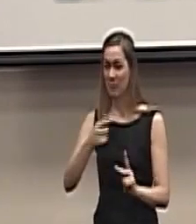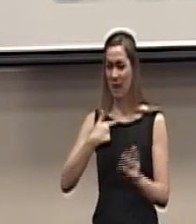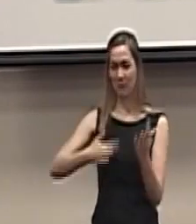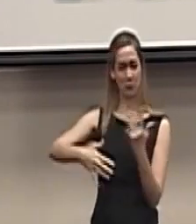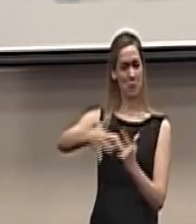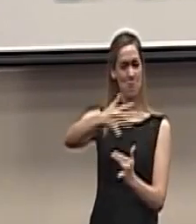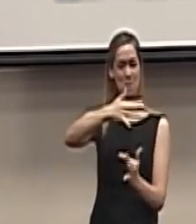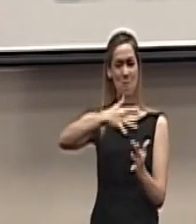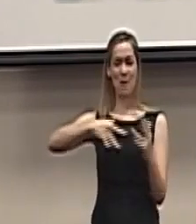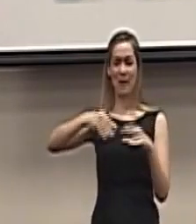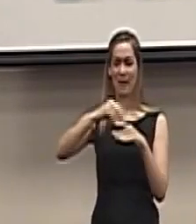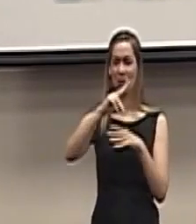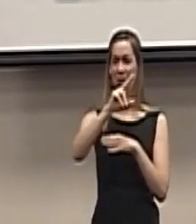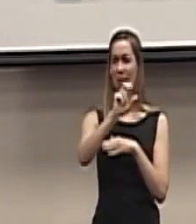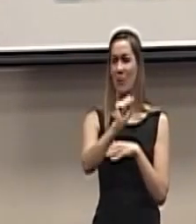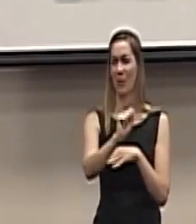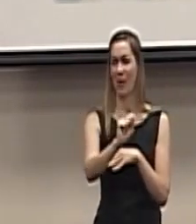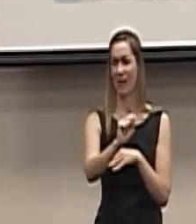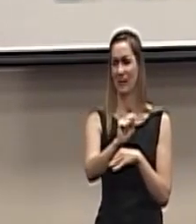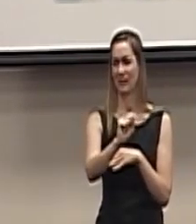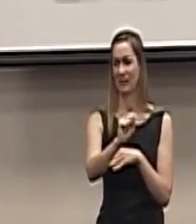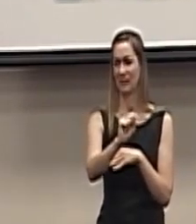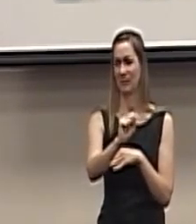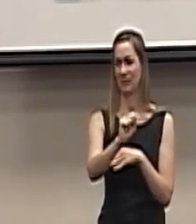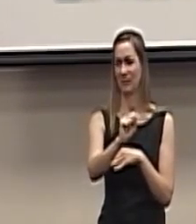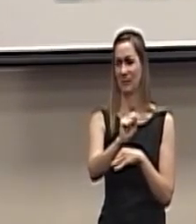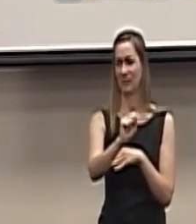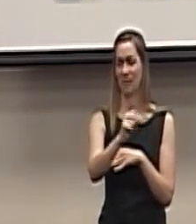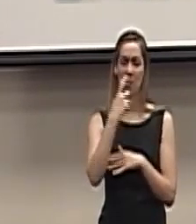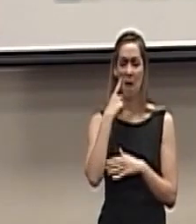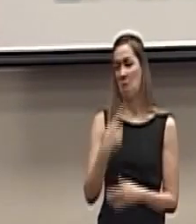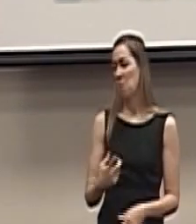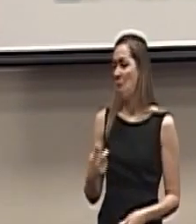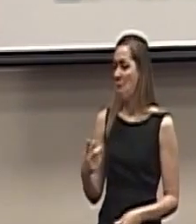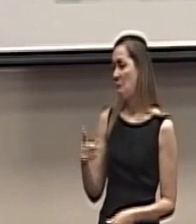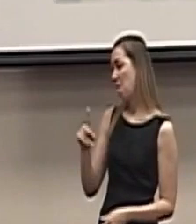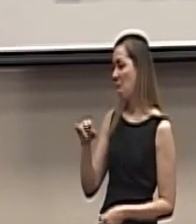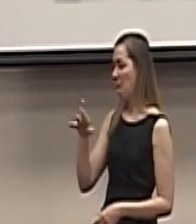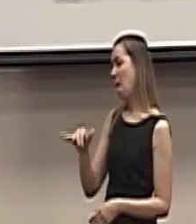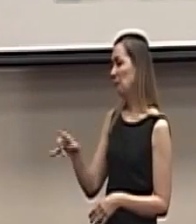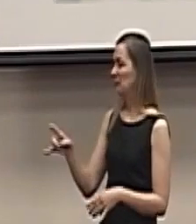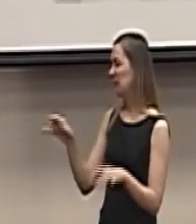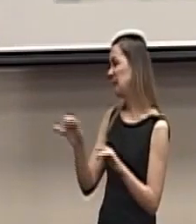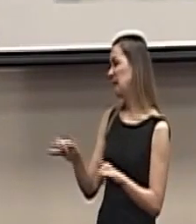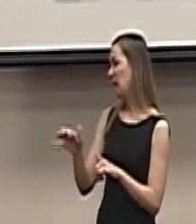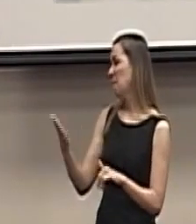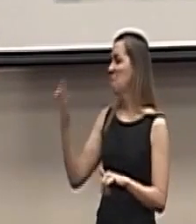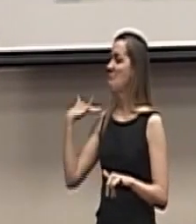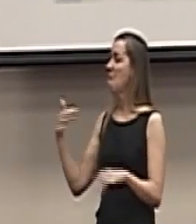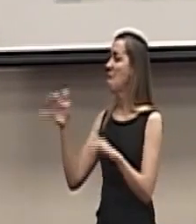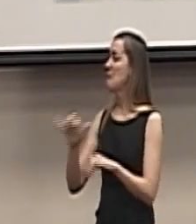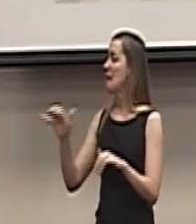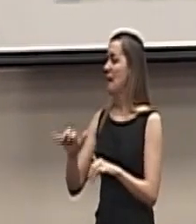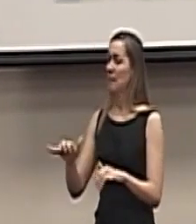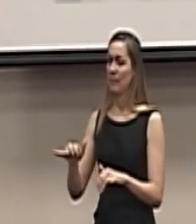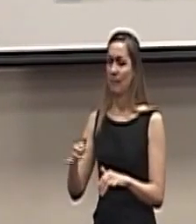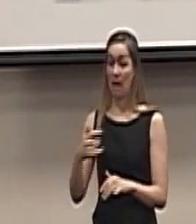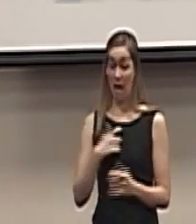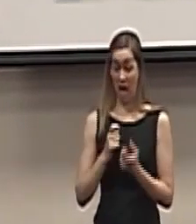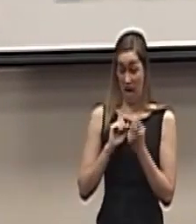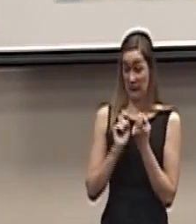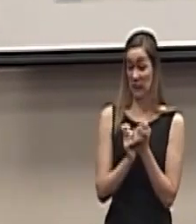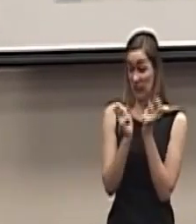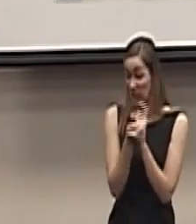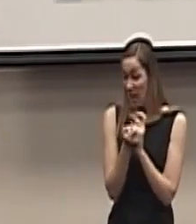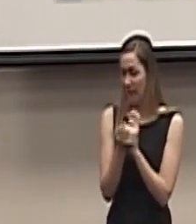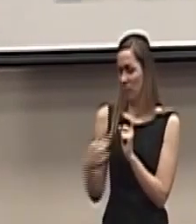with in the States were thinking, oh, this is just the same old Corey. And I had changed, and they were expecting the old Corey. Yeah, isn't it